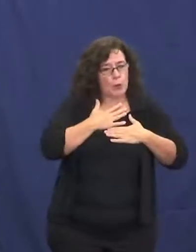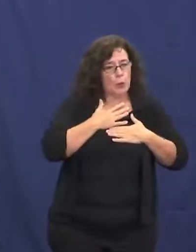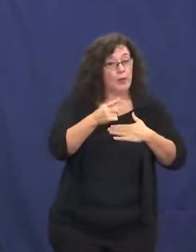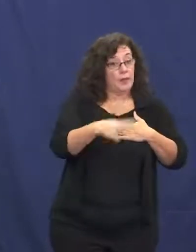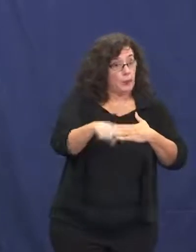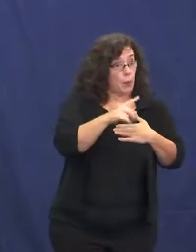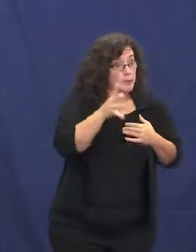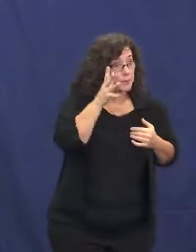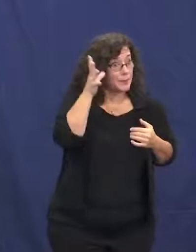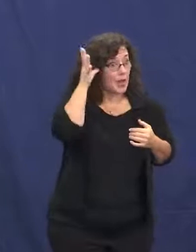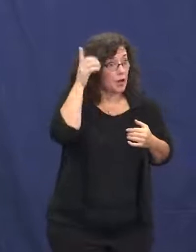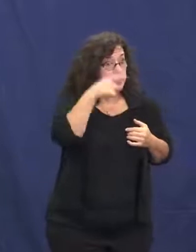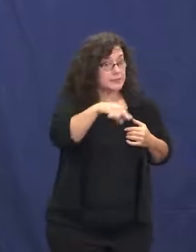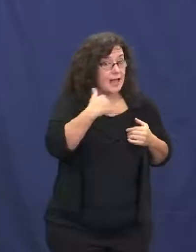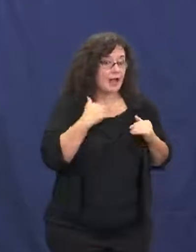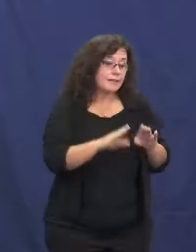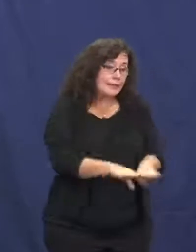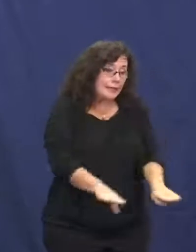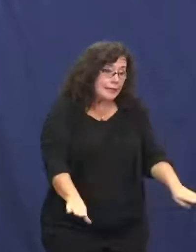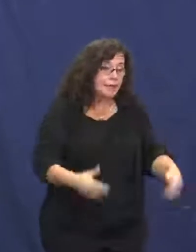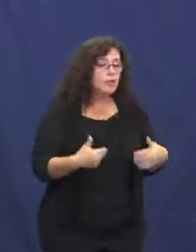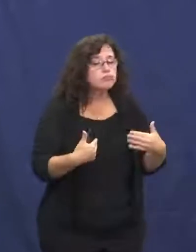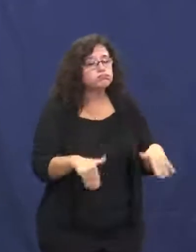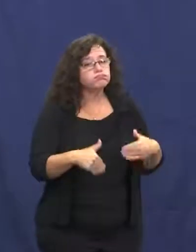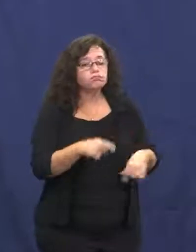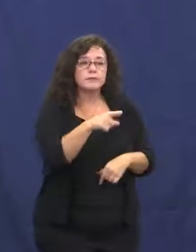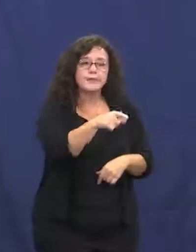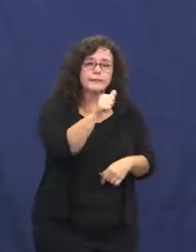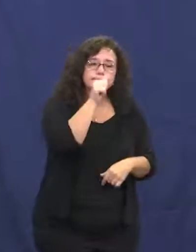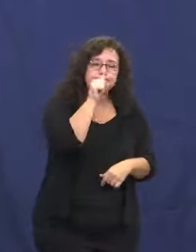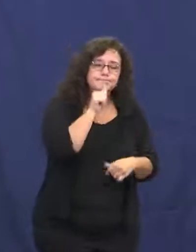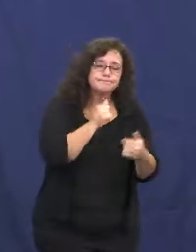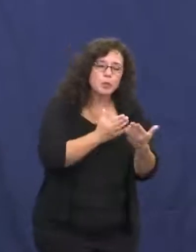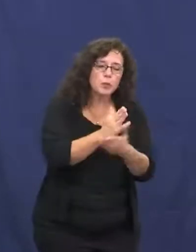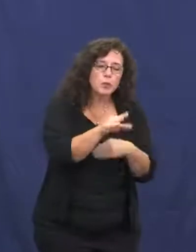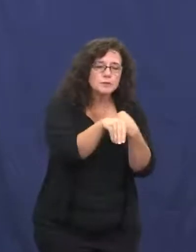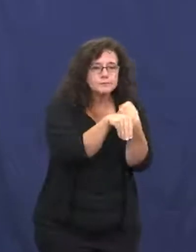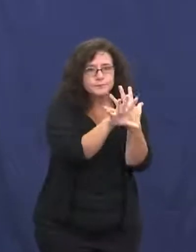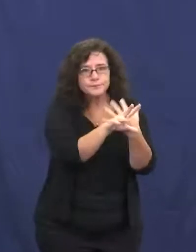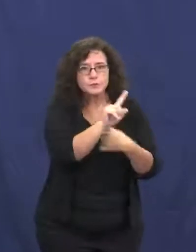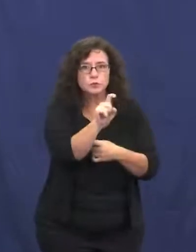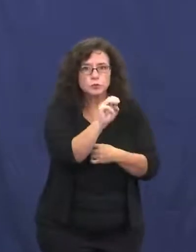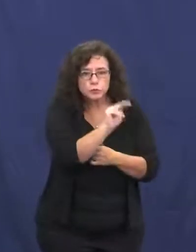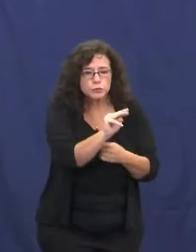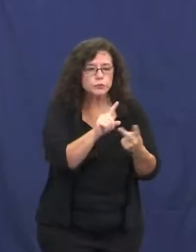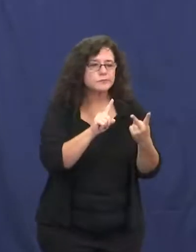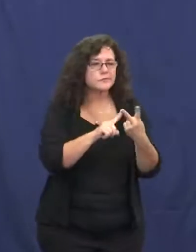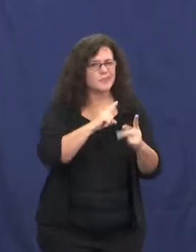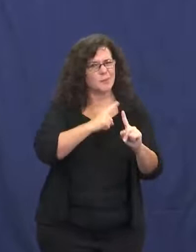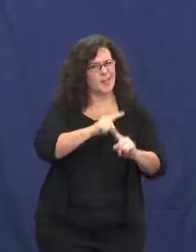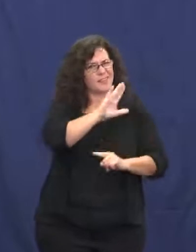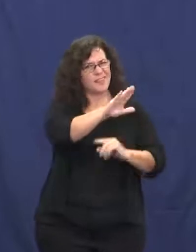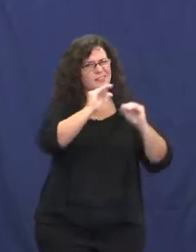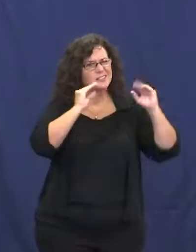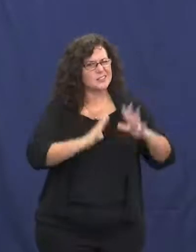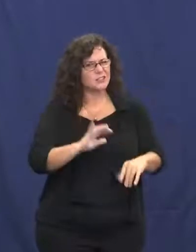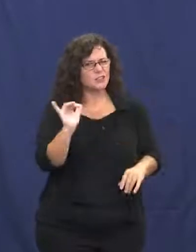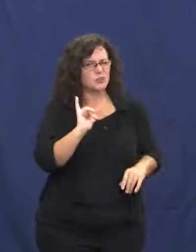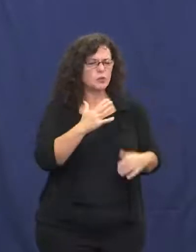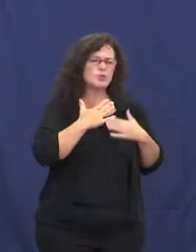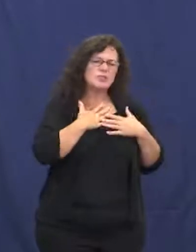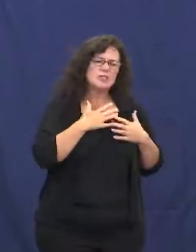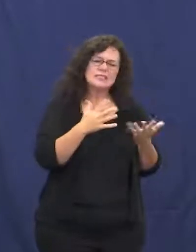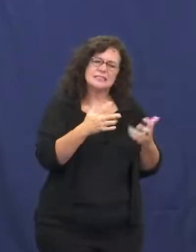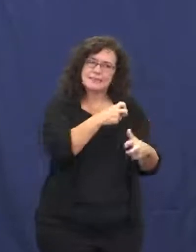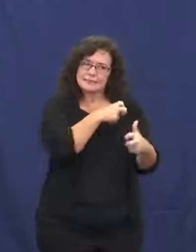can't sit at Zoom and can't do things, and also the teachers that care and want to make sure they're educating, and it's very hard to